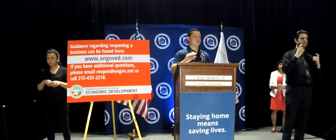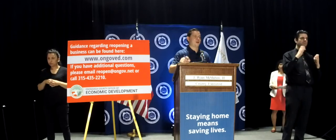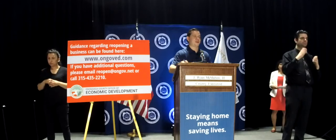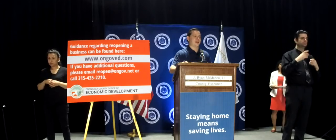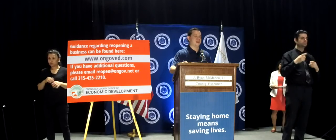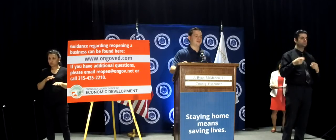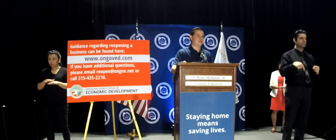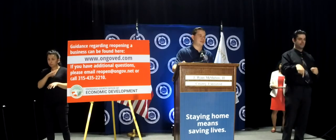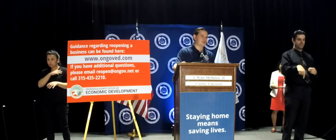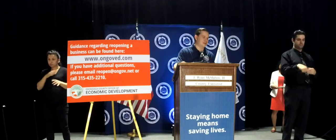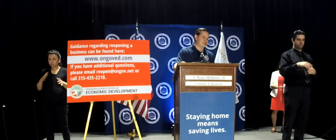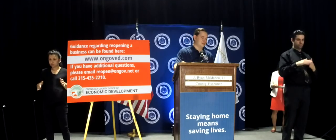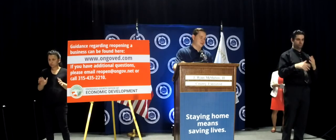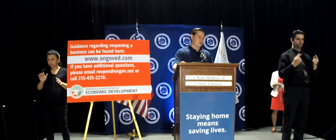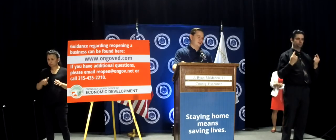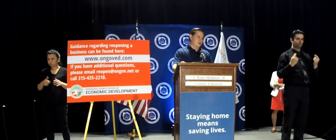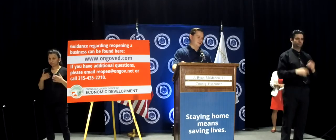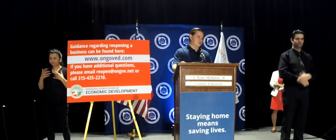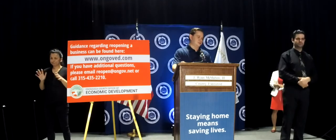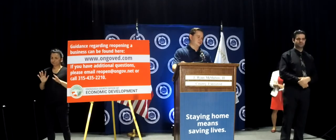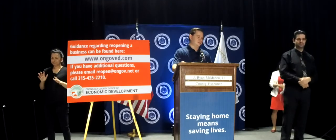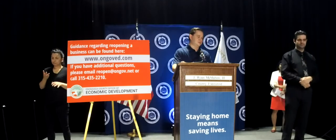No, probably not.